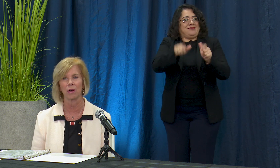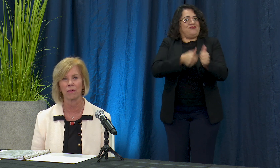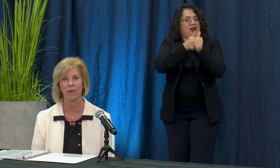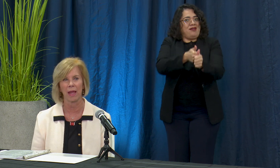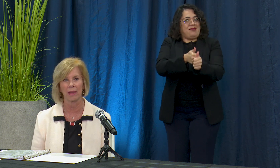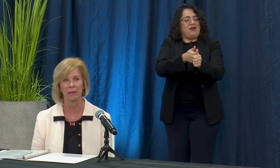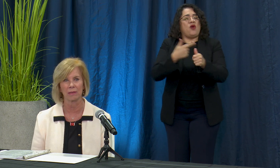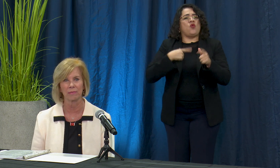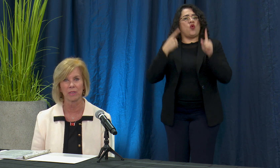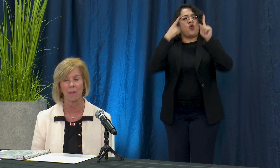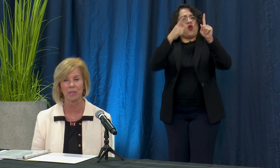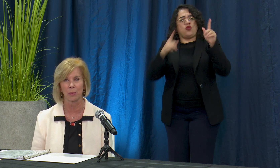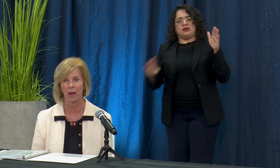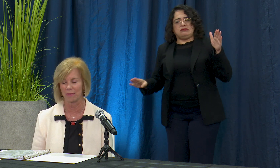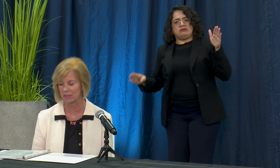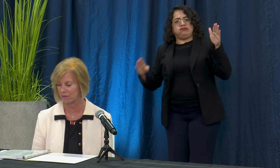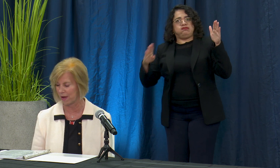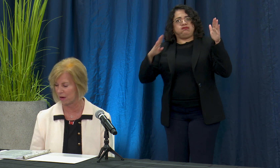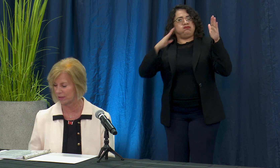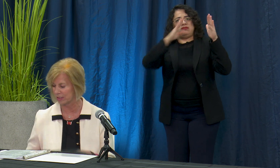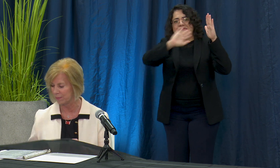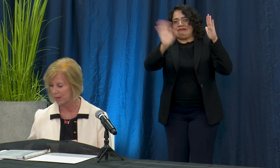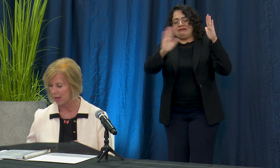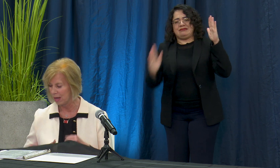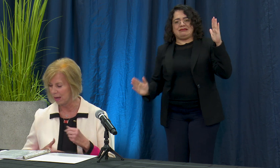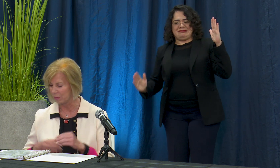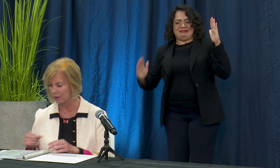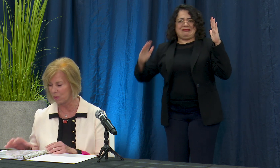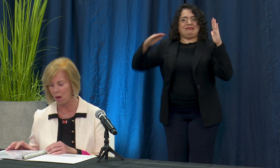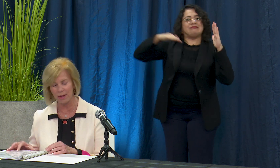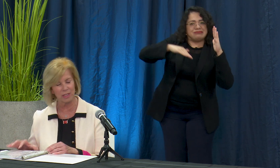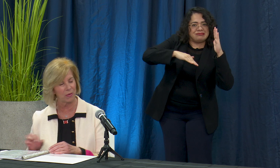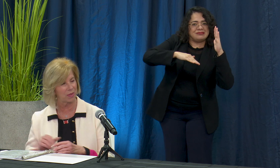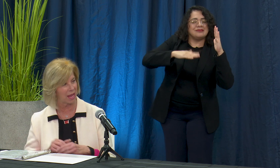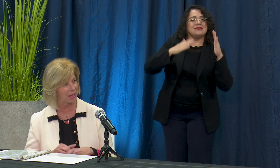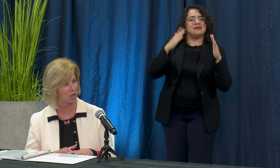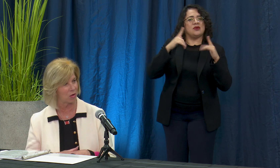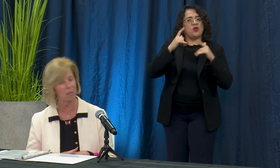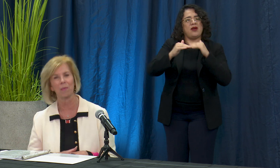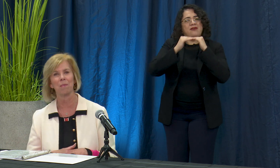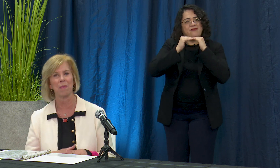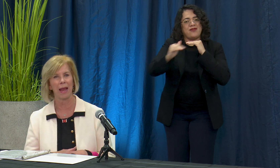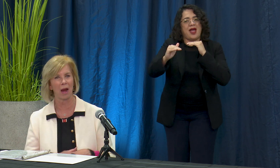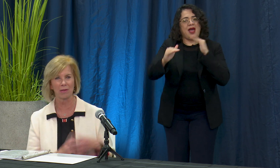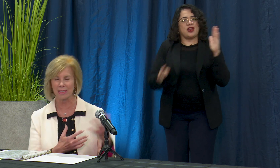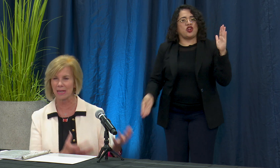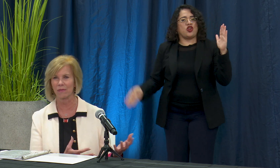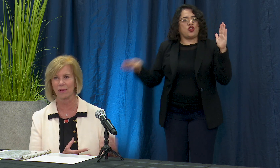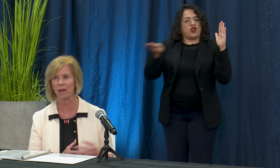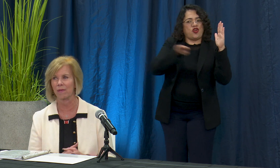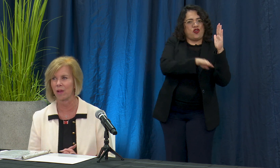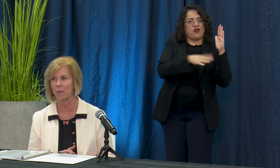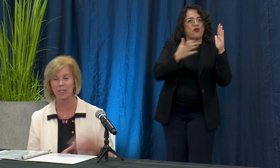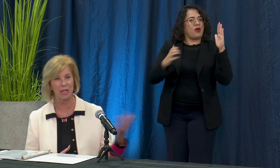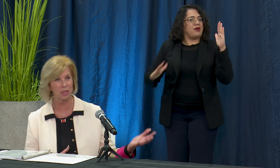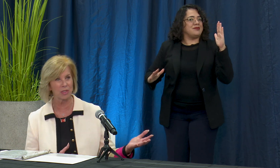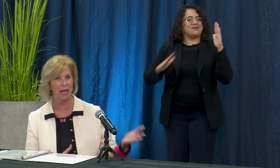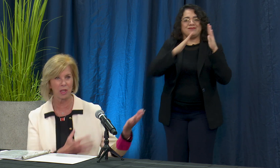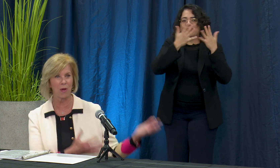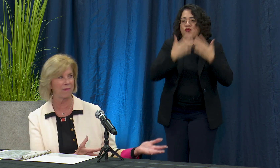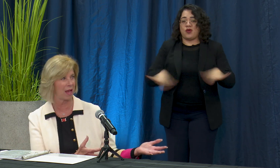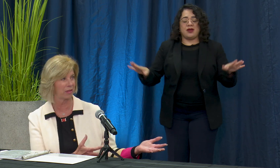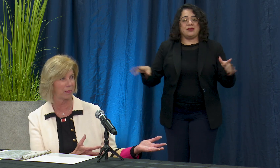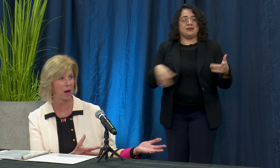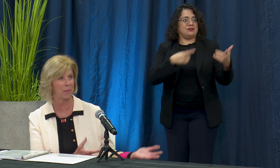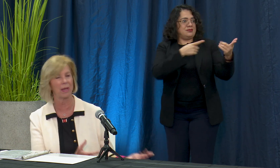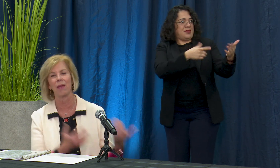the curve and stop the spread of this virus. Really want to thank you, Mayor, the City of Long Beach. As you said,